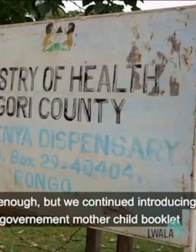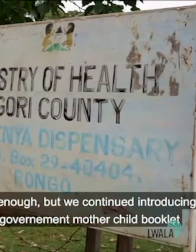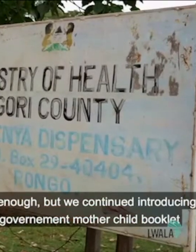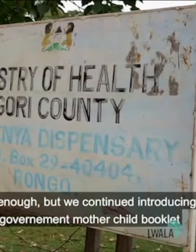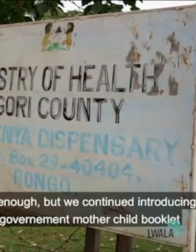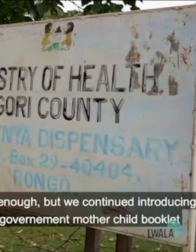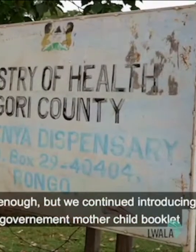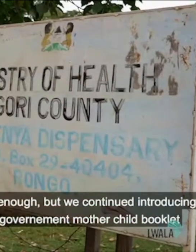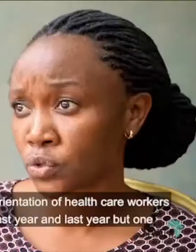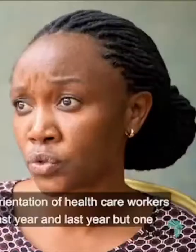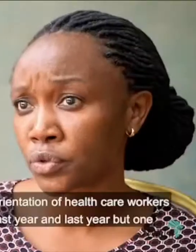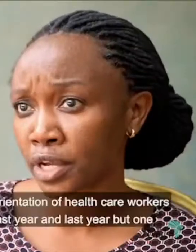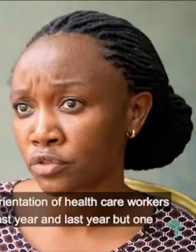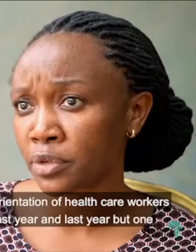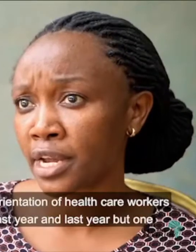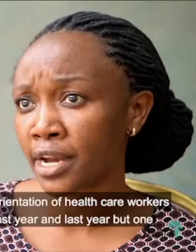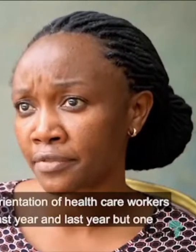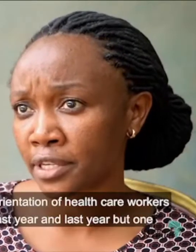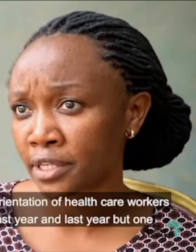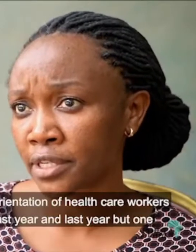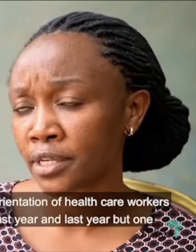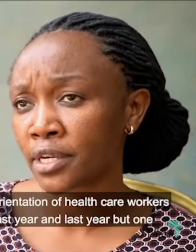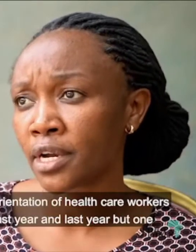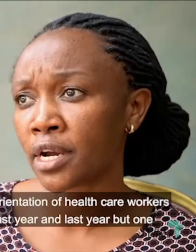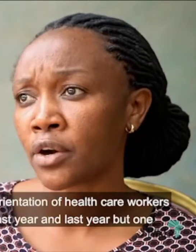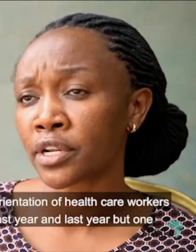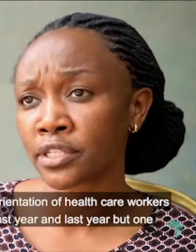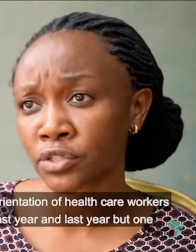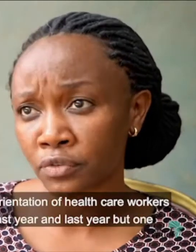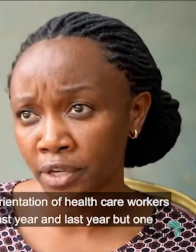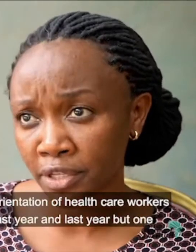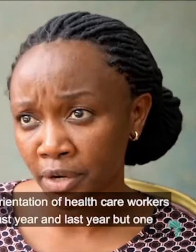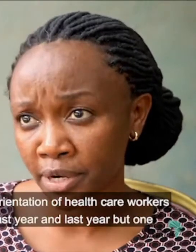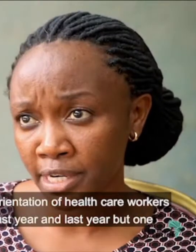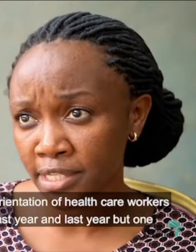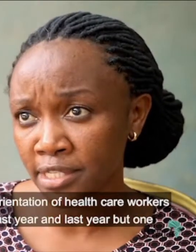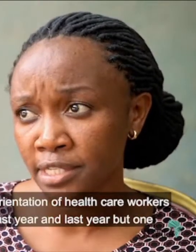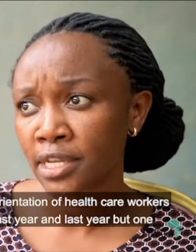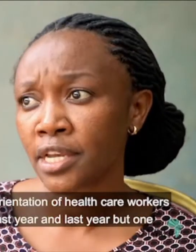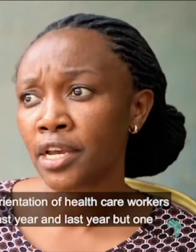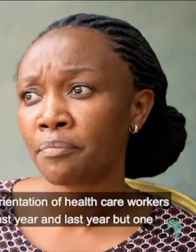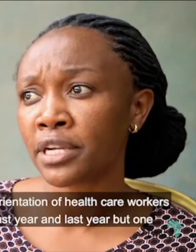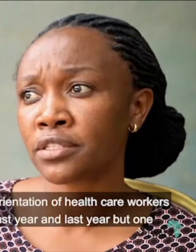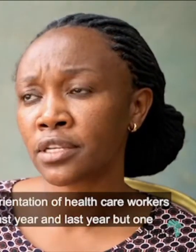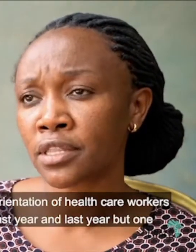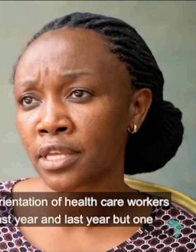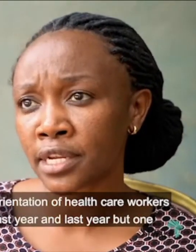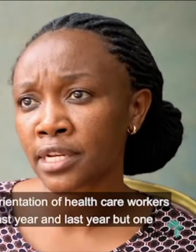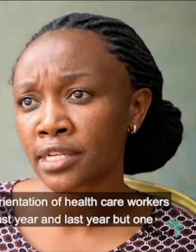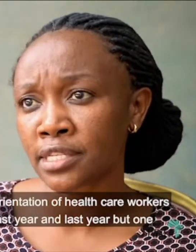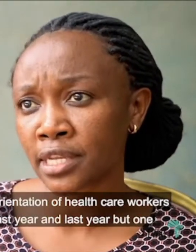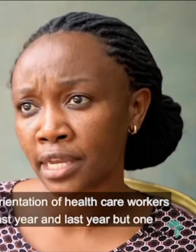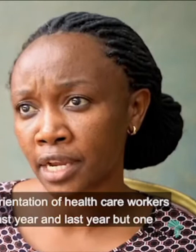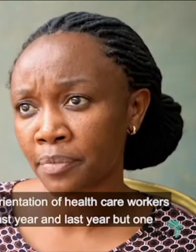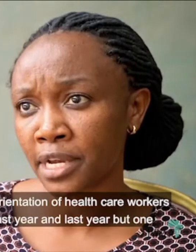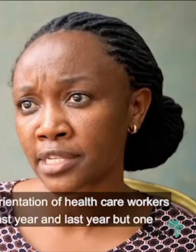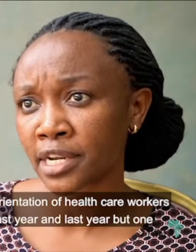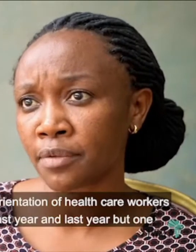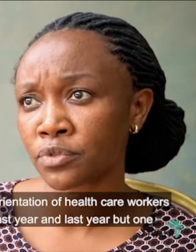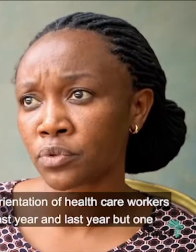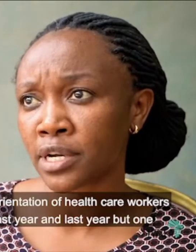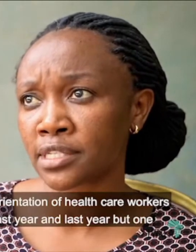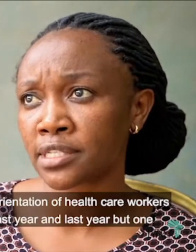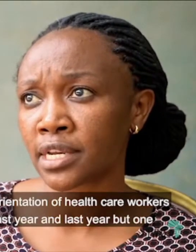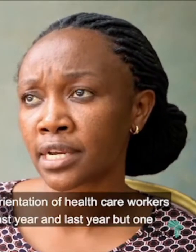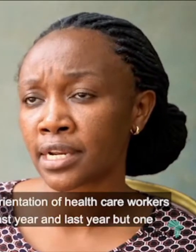mother-child booklets. So through that, we've been having orientation of healthcare workers, but the real scale-up has